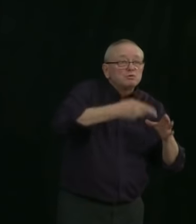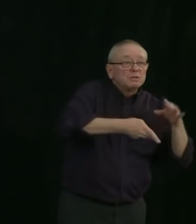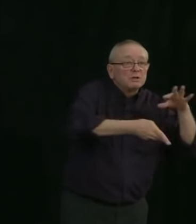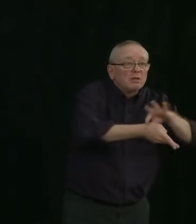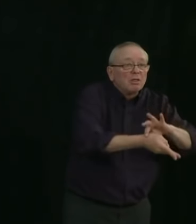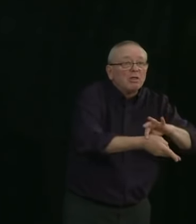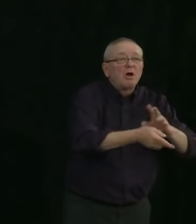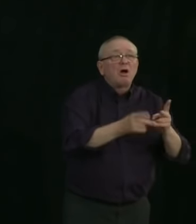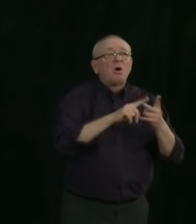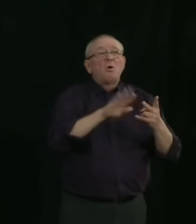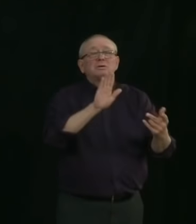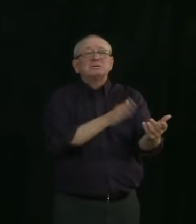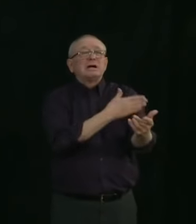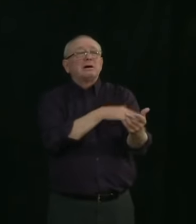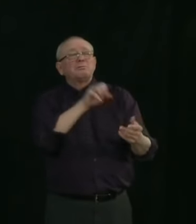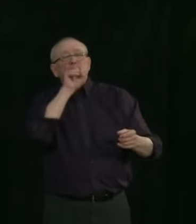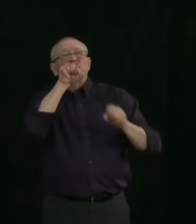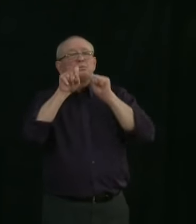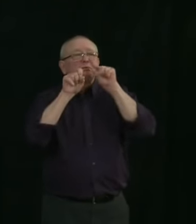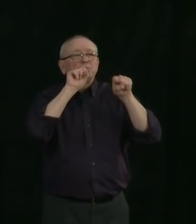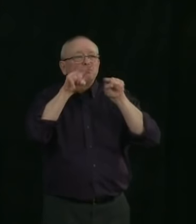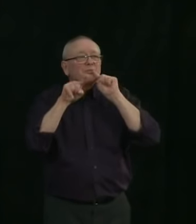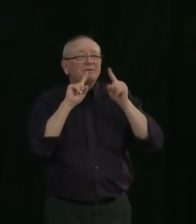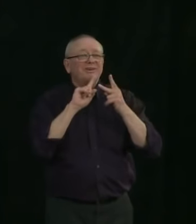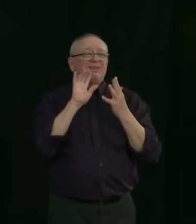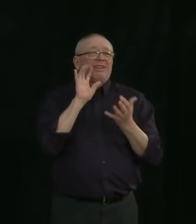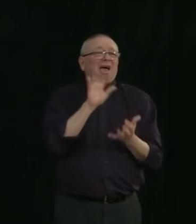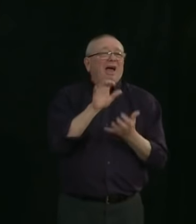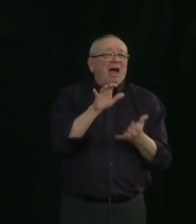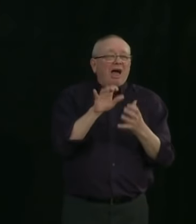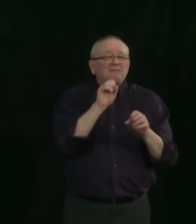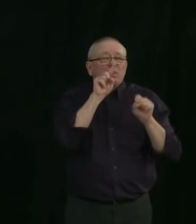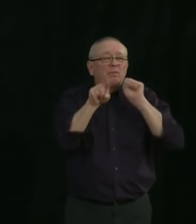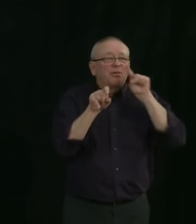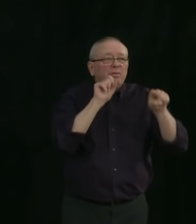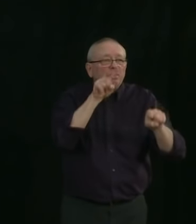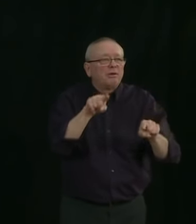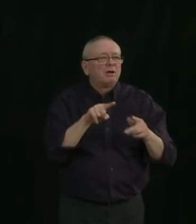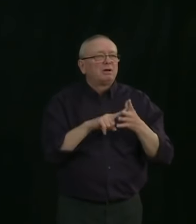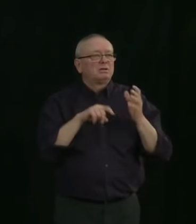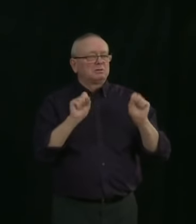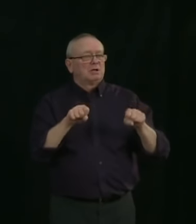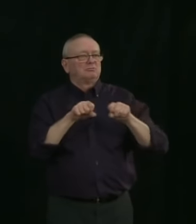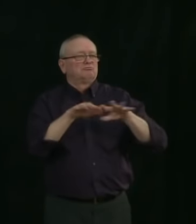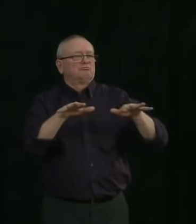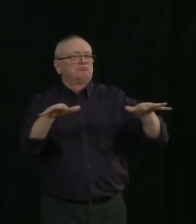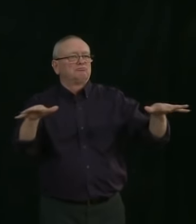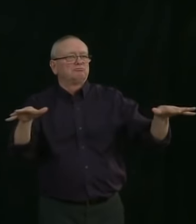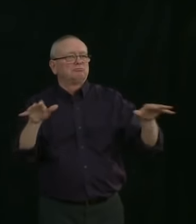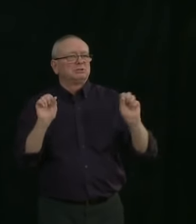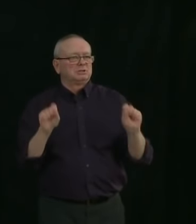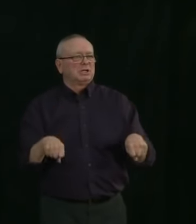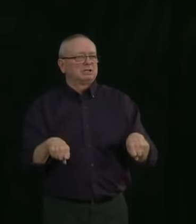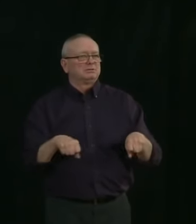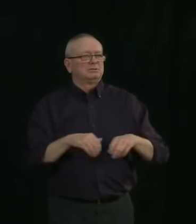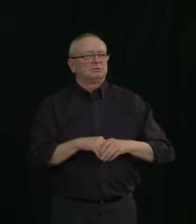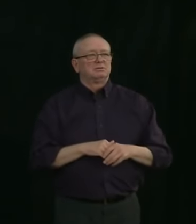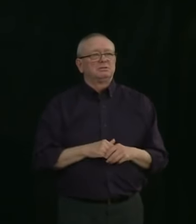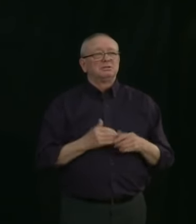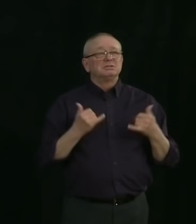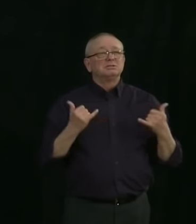other ways you can celebrate the holidays while practicing physical distancing. Drop off dinner leftovers at your loved one's front